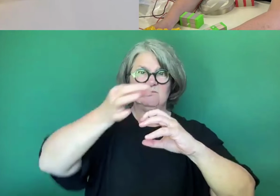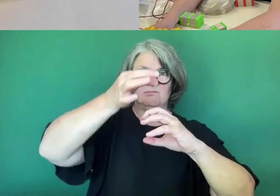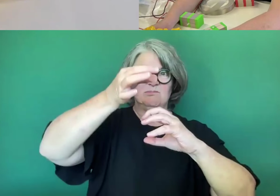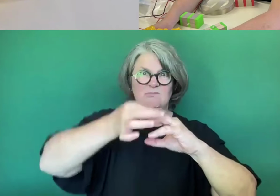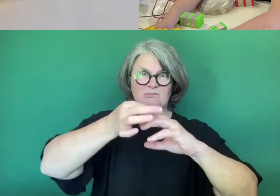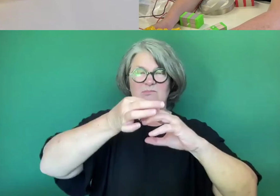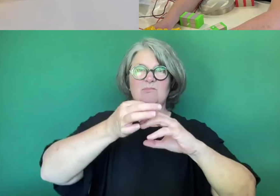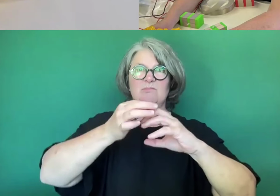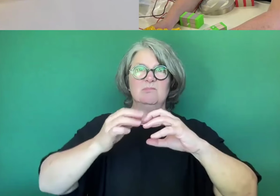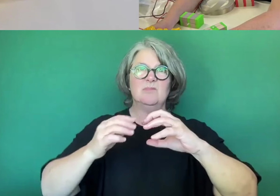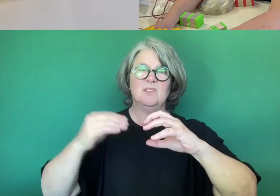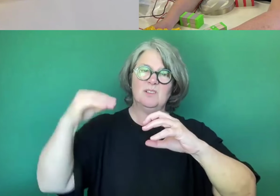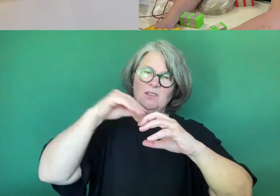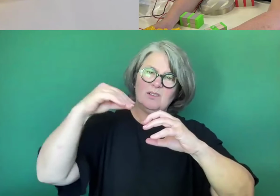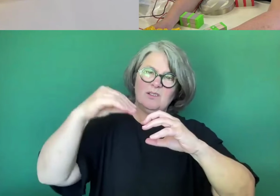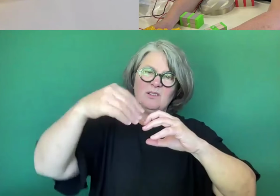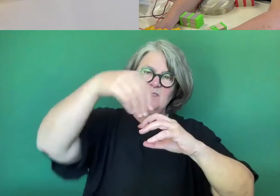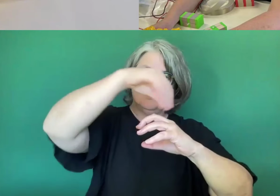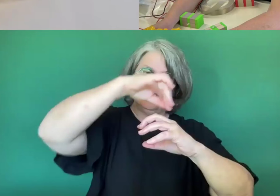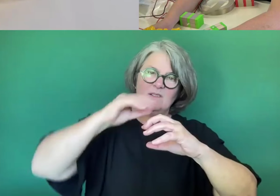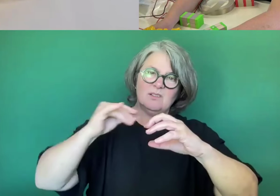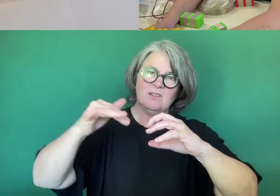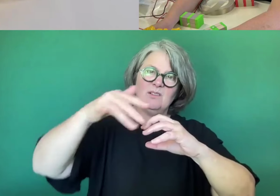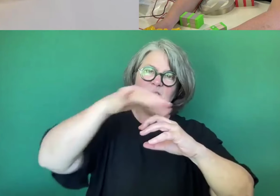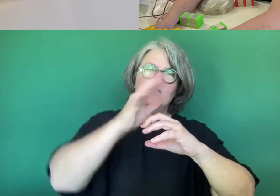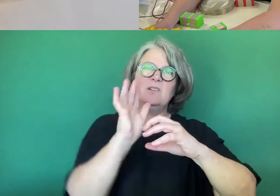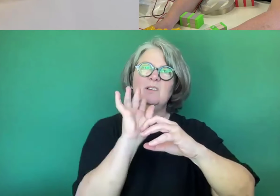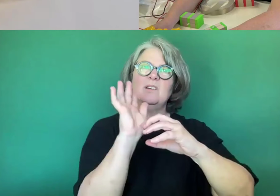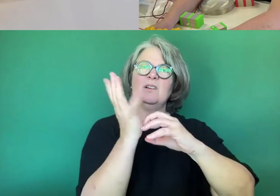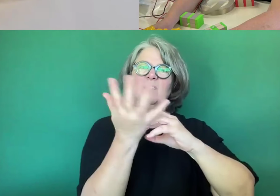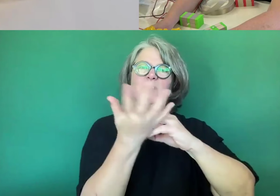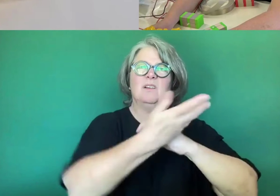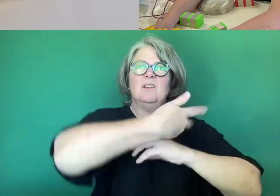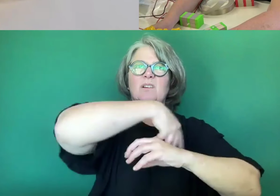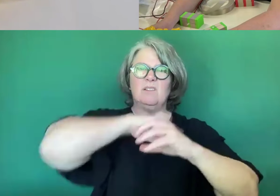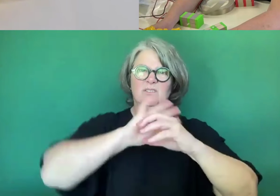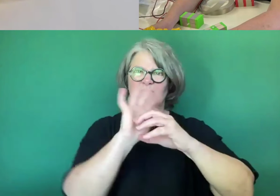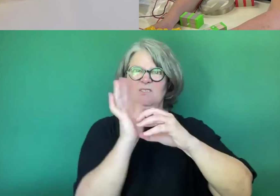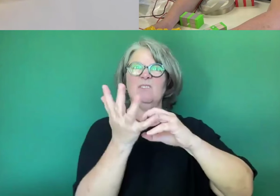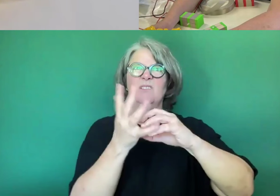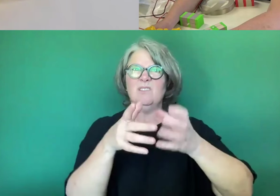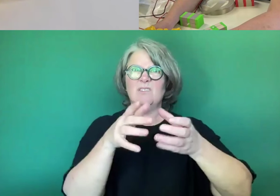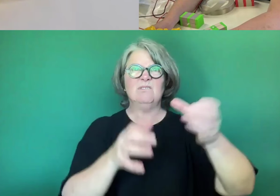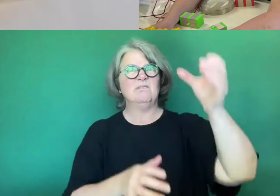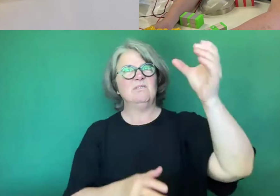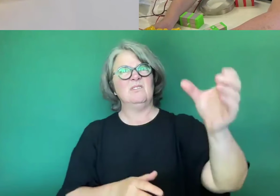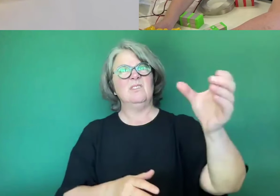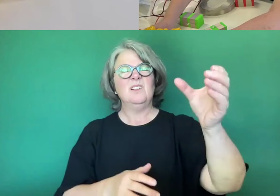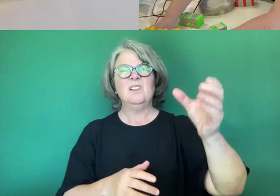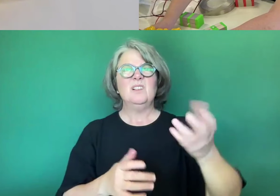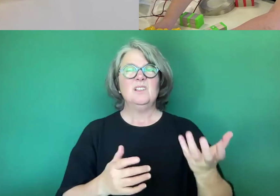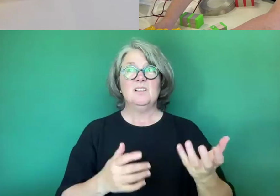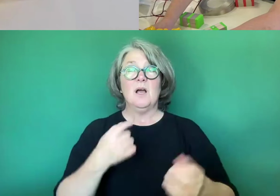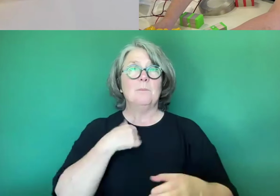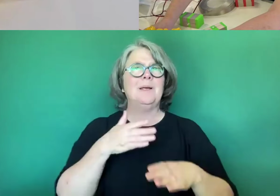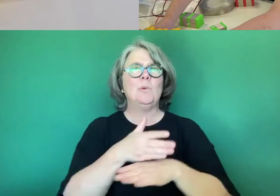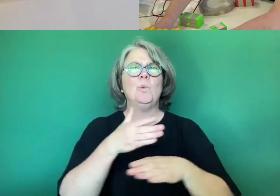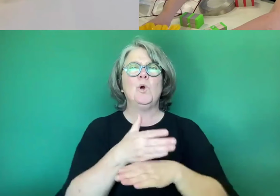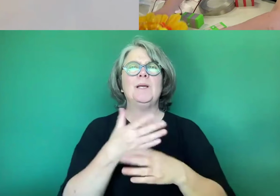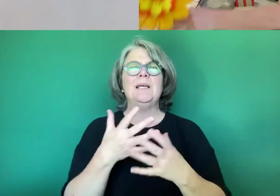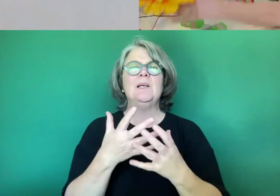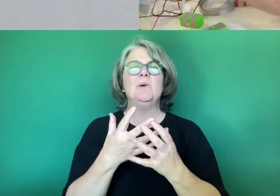with Starlight Foundation. We're probably going to do a space themed something or other, so, some black